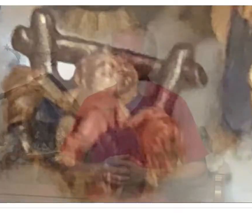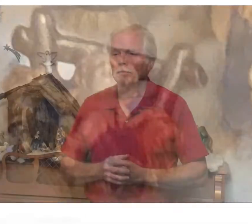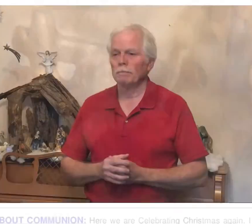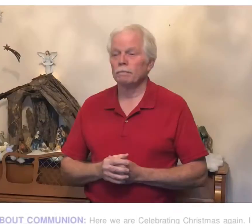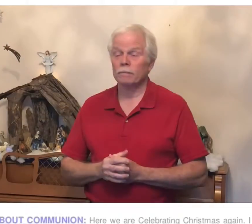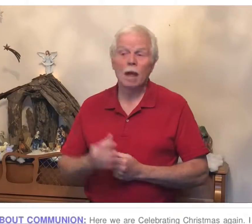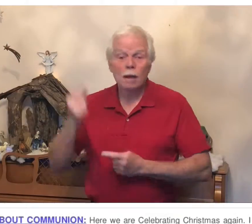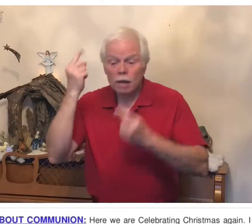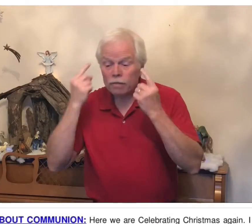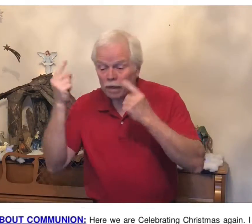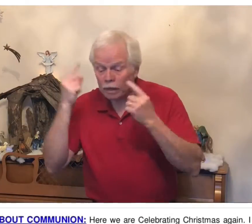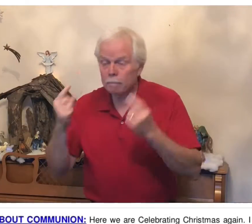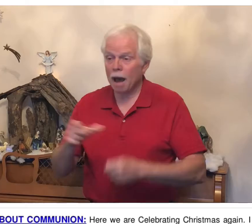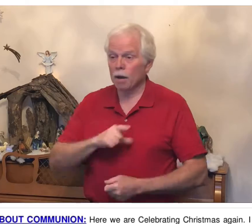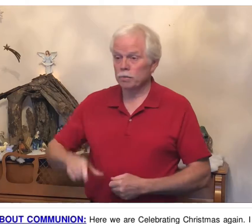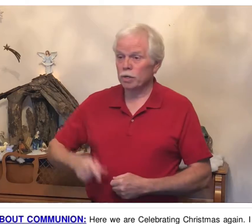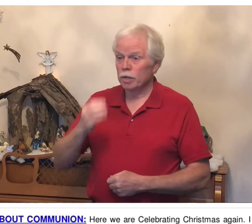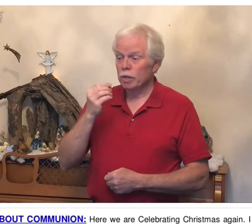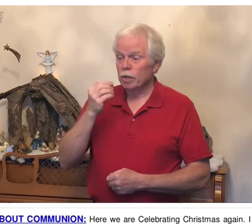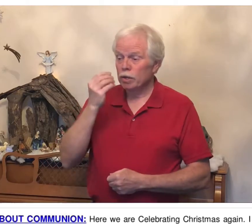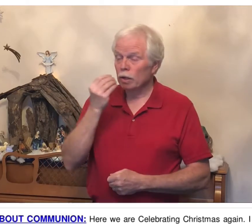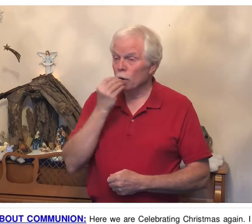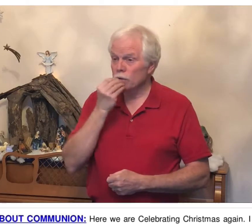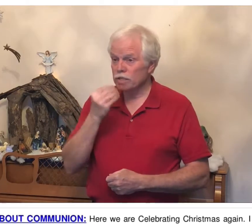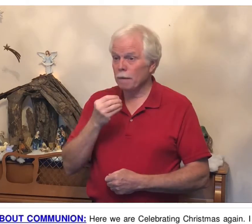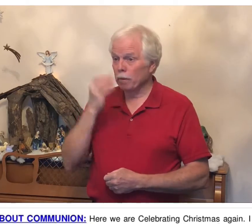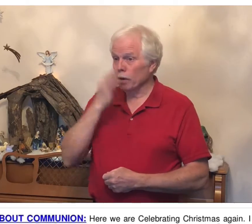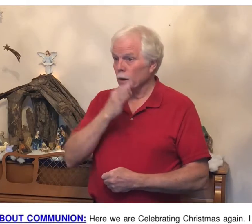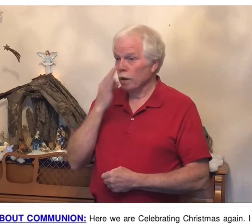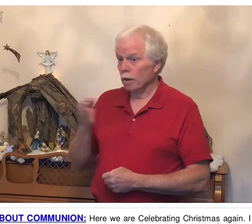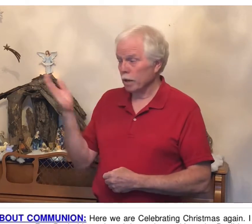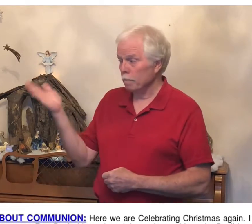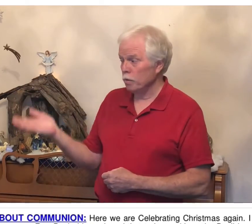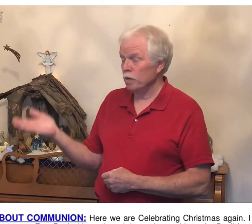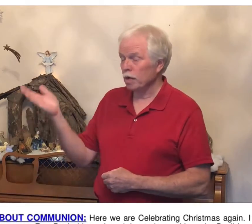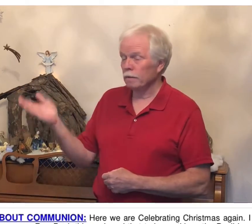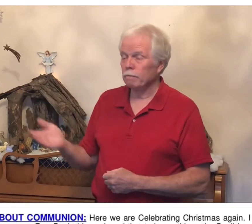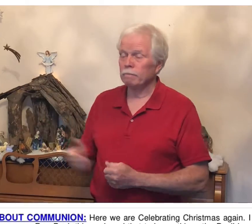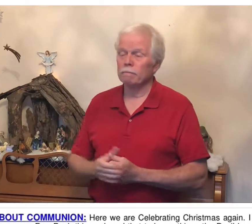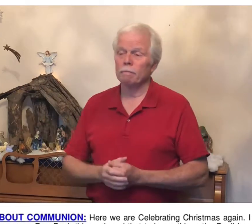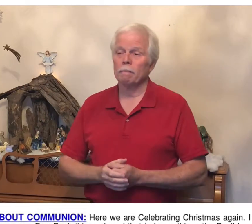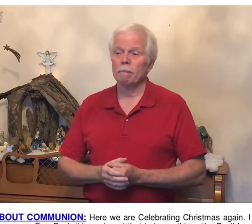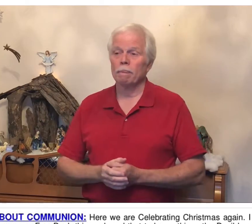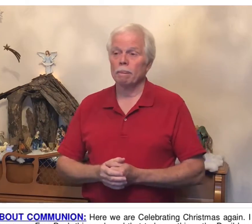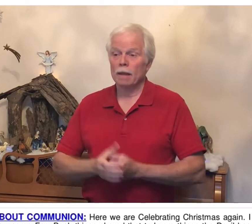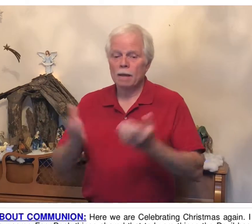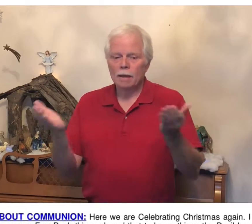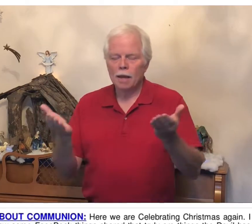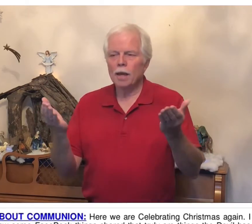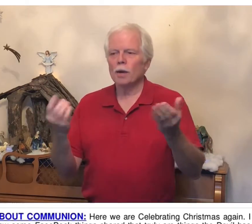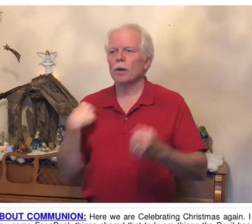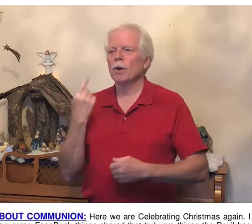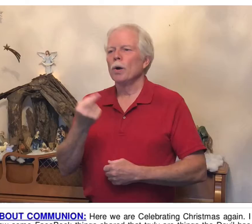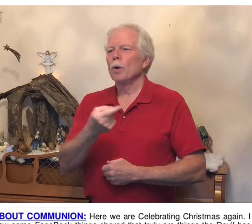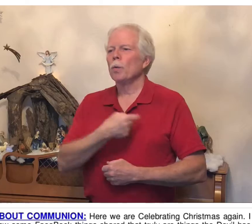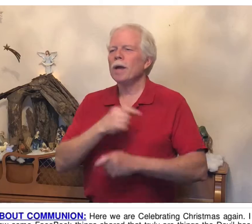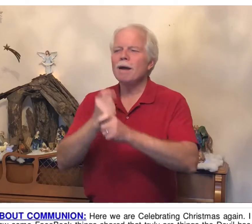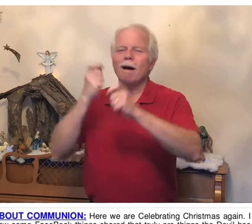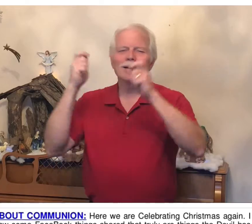Thinking about the Lord's Supper, Communion, here we are